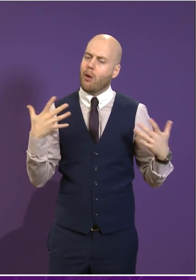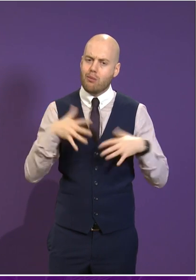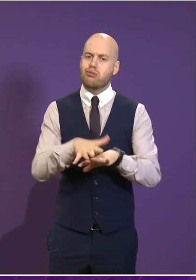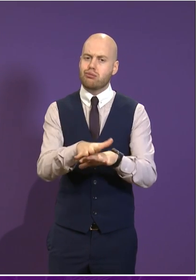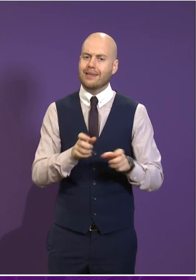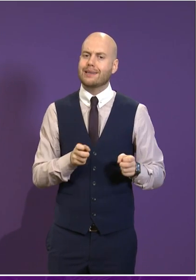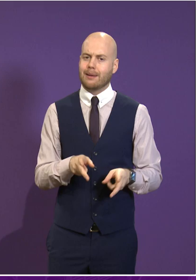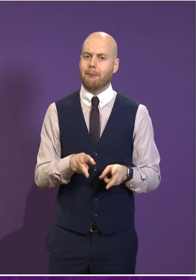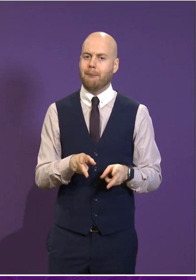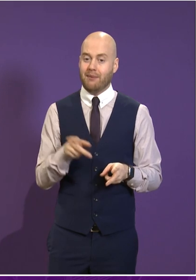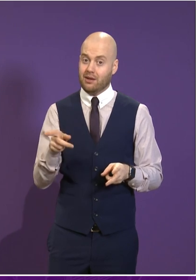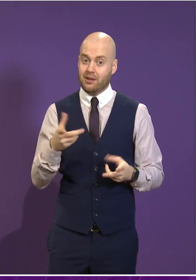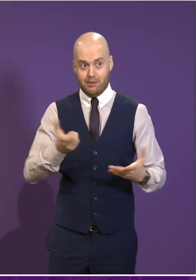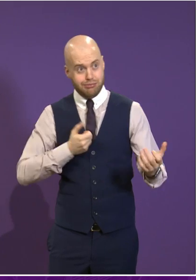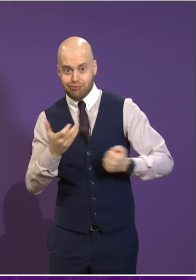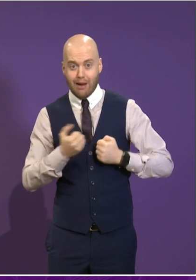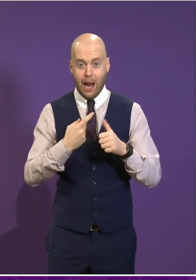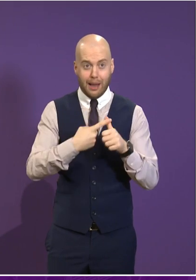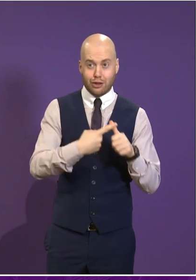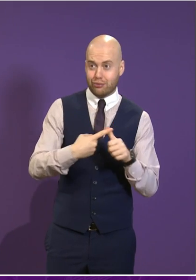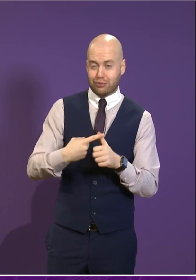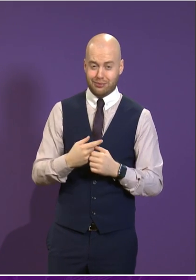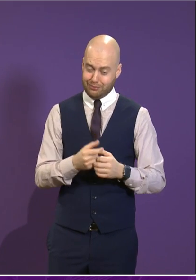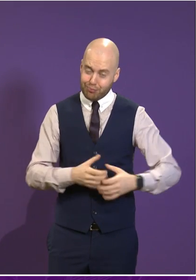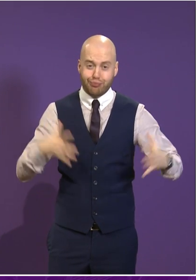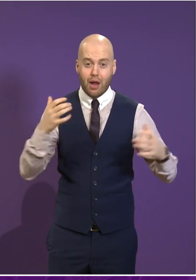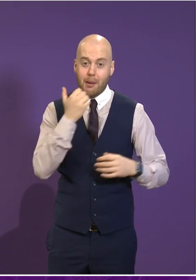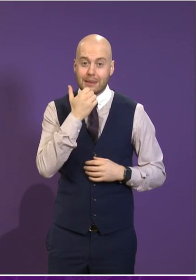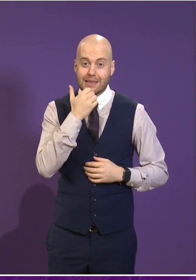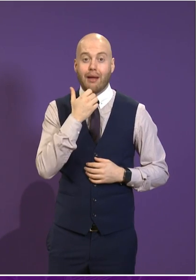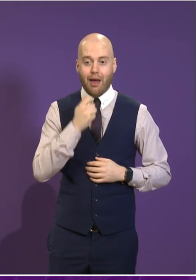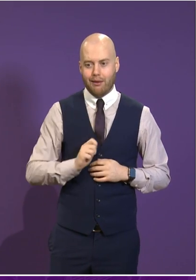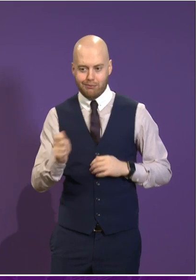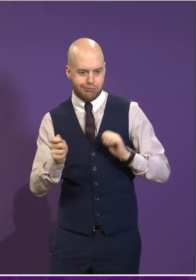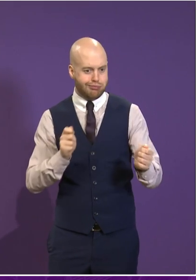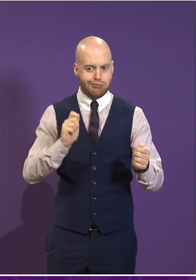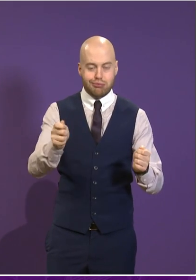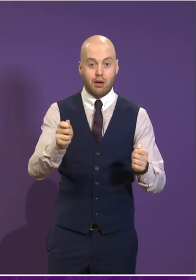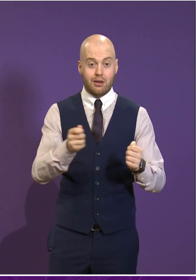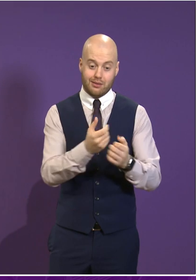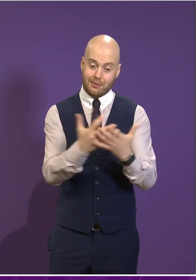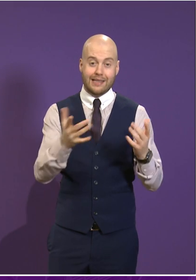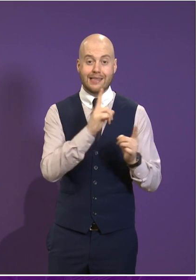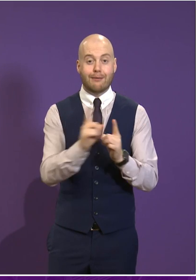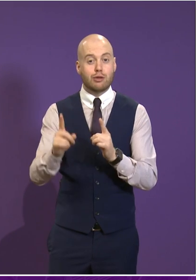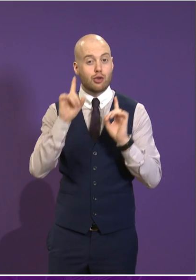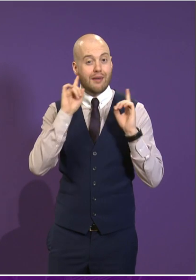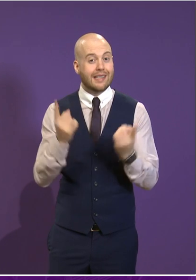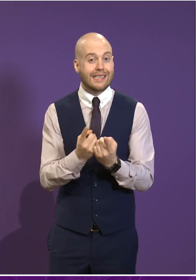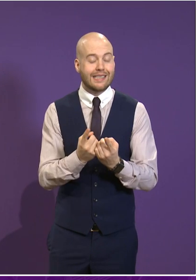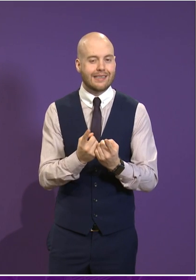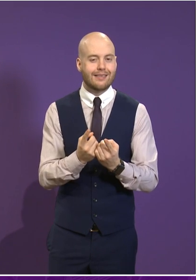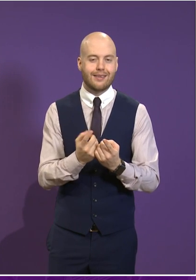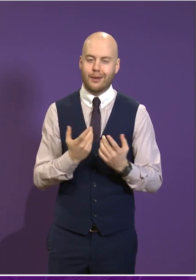takes a huge number of applications and dishes them out to lots and lots of different universities. And